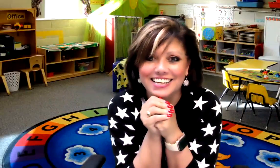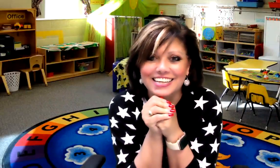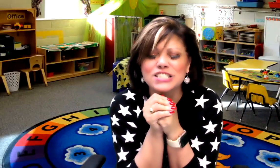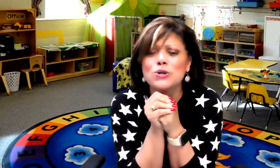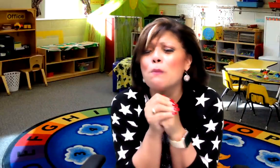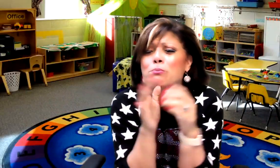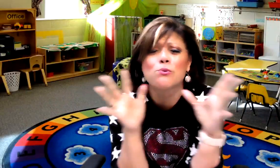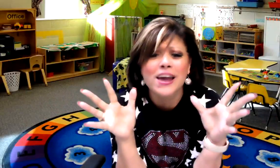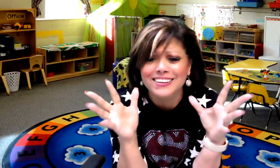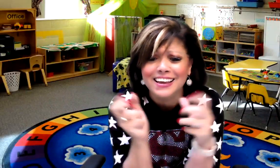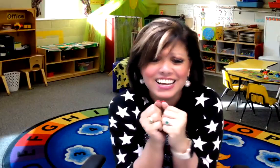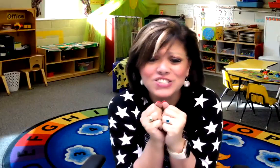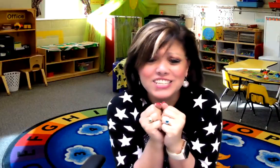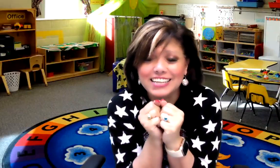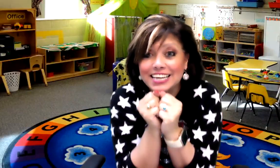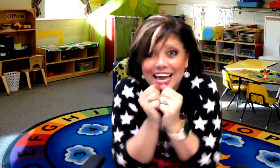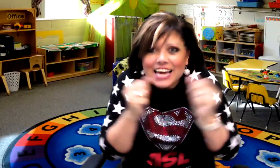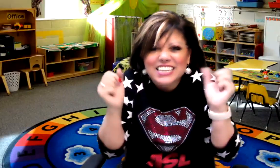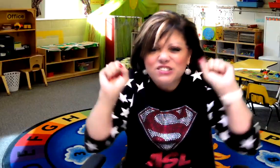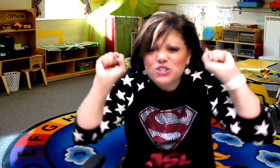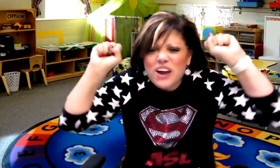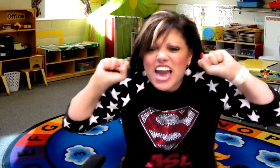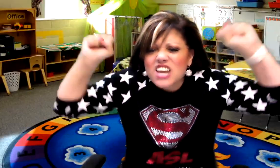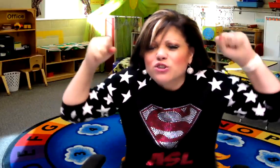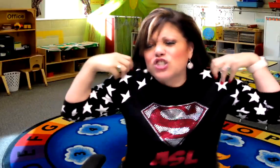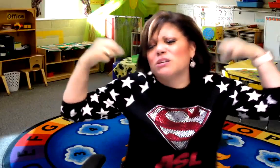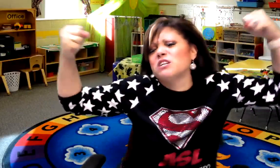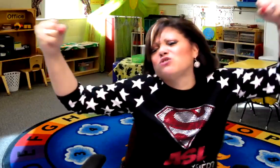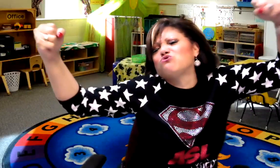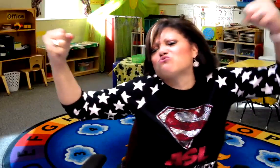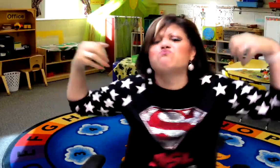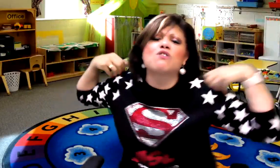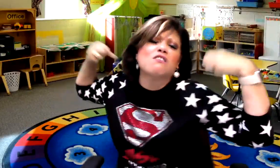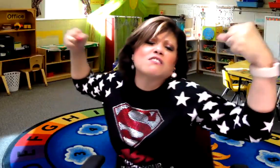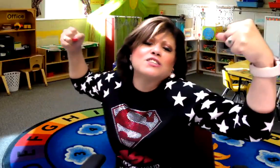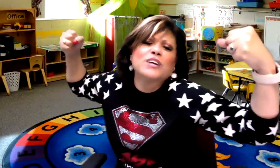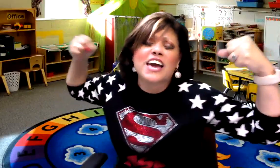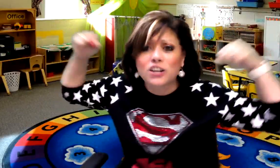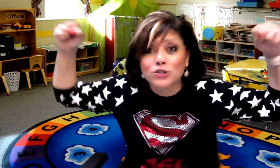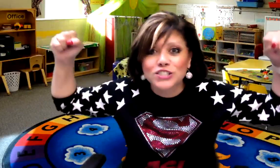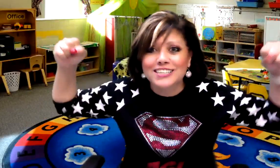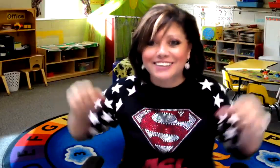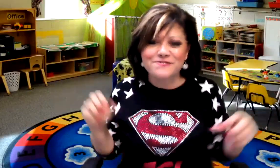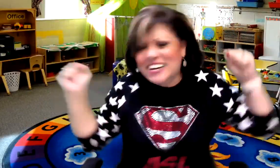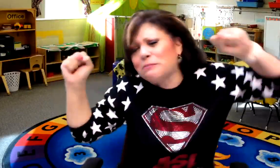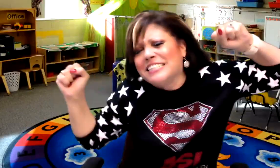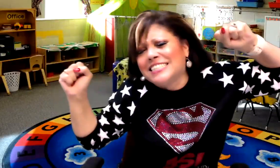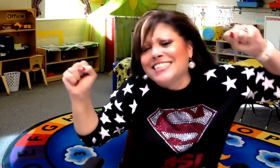It's so bright and shiny, and it gives you energy. It makes you strong, and you get energy and vitamin D.